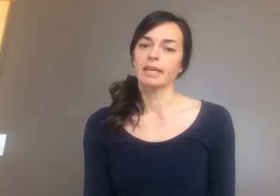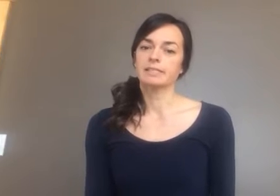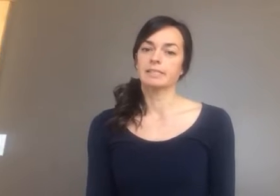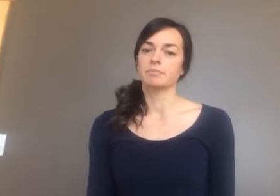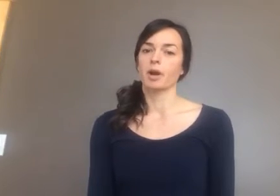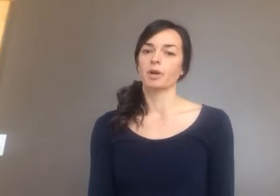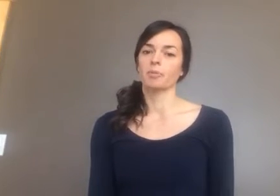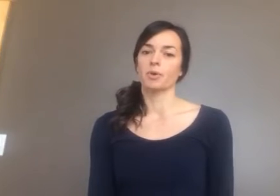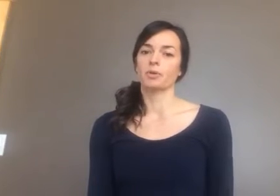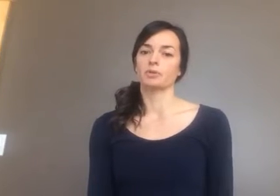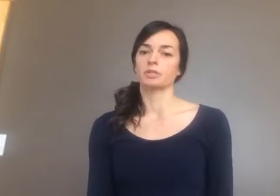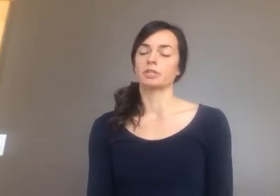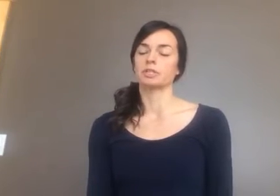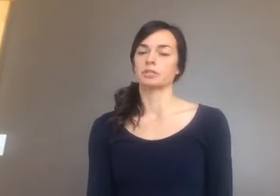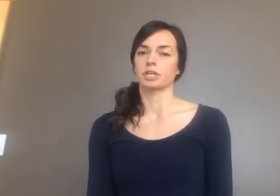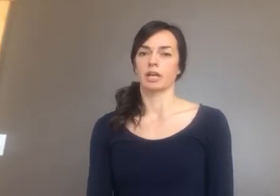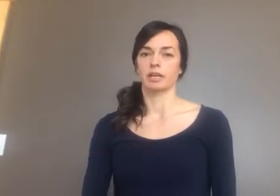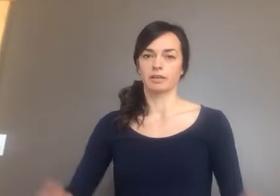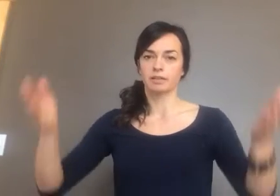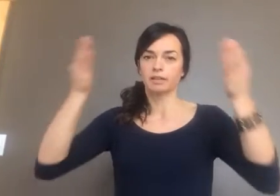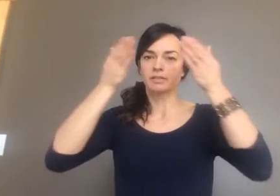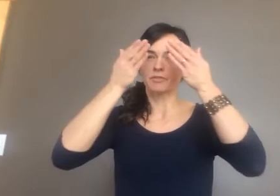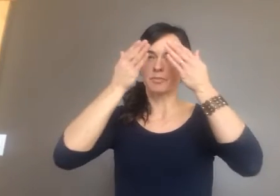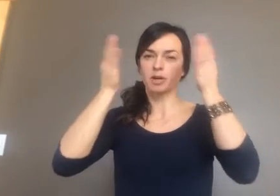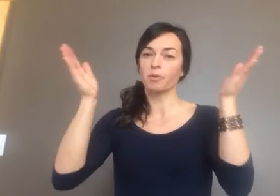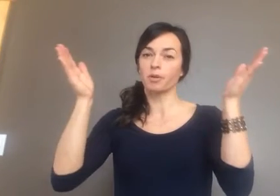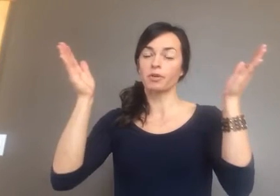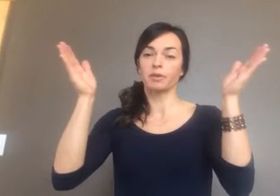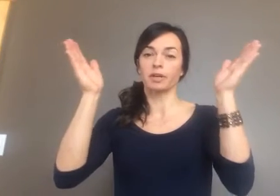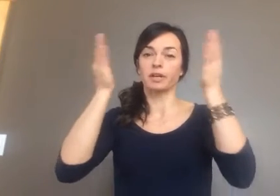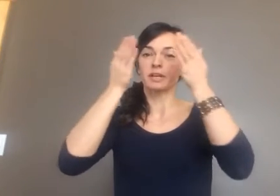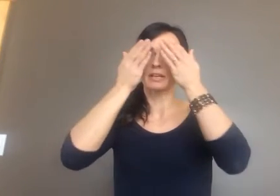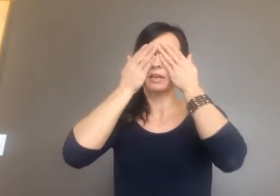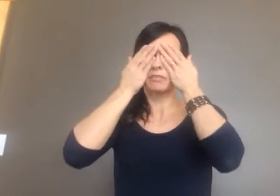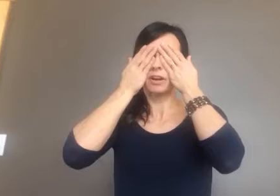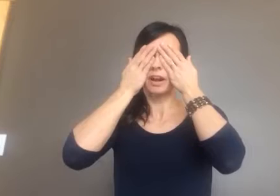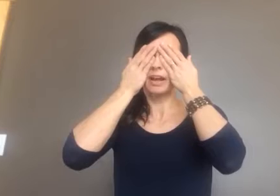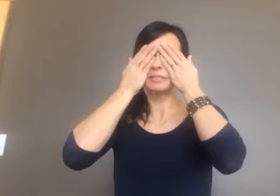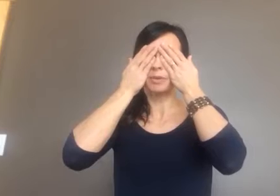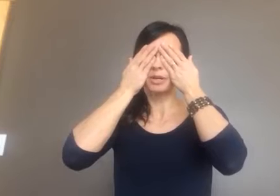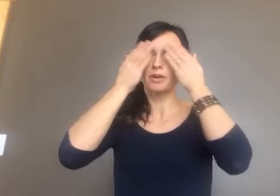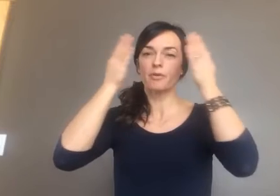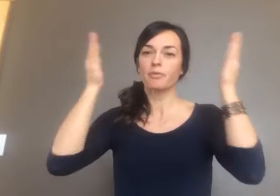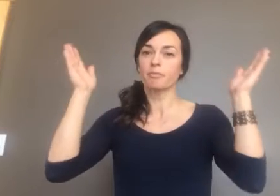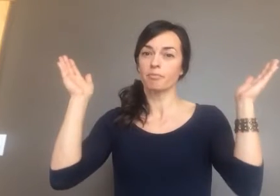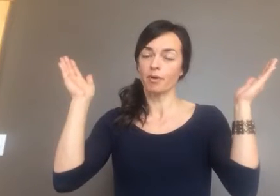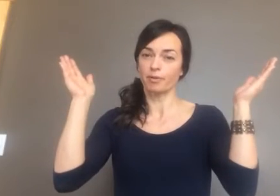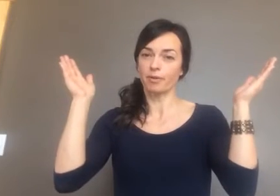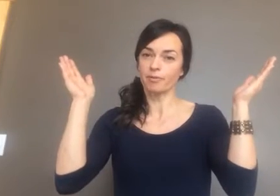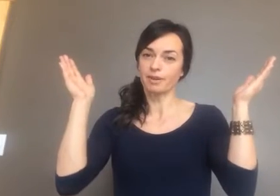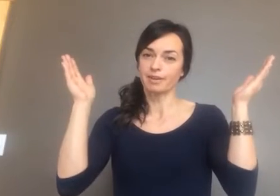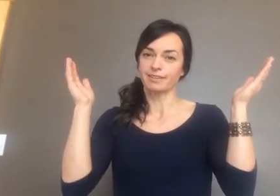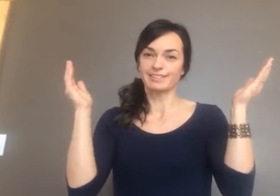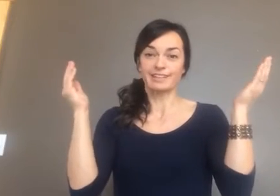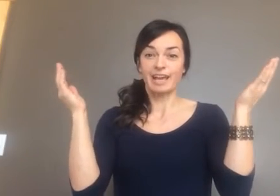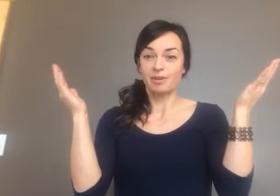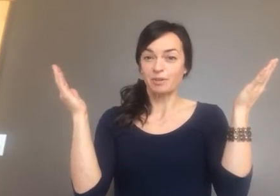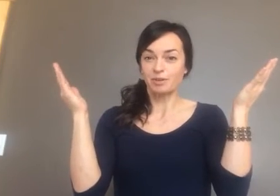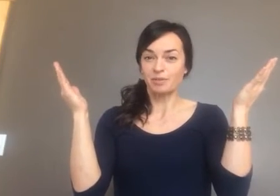Next is Marco Polo's journey to China. So for Marco Polo, we're going to cover our eyes. Marco Polo. There's a game that you can